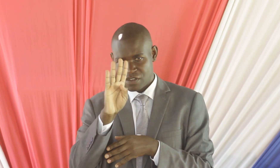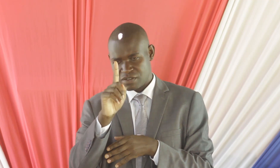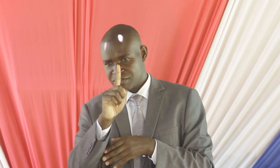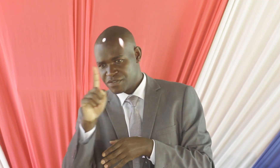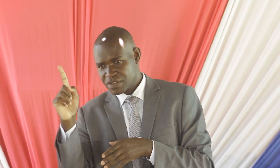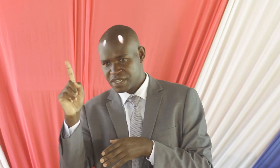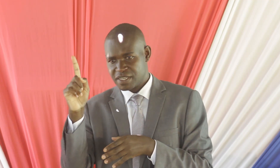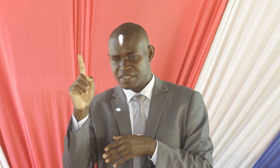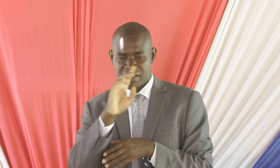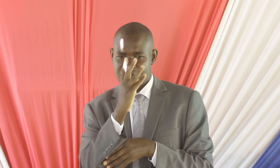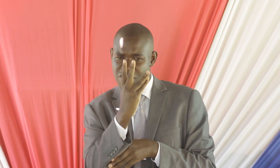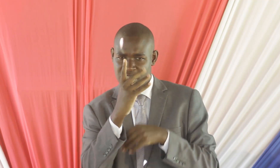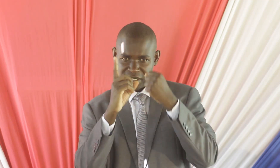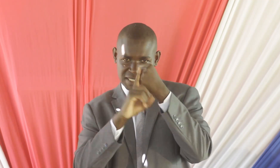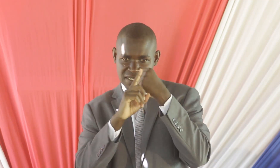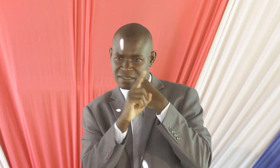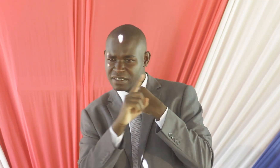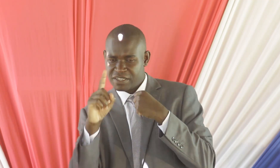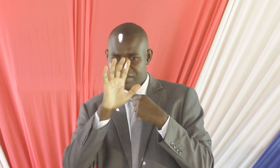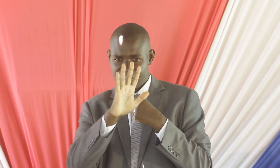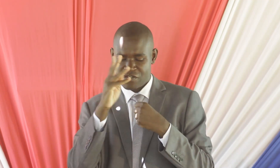verses 5.